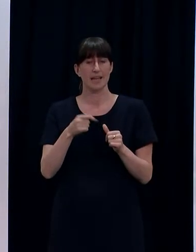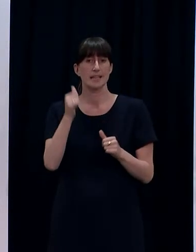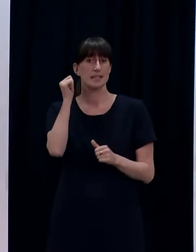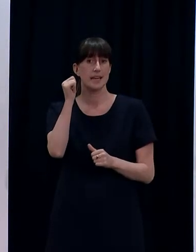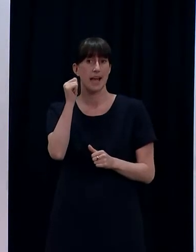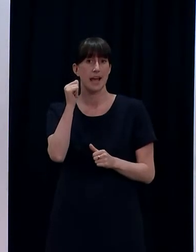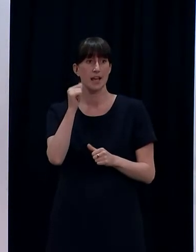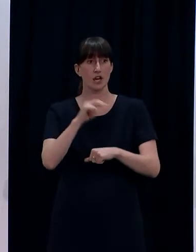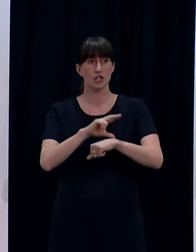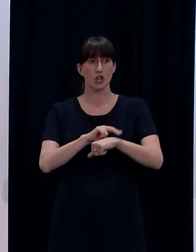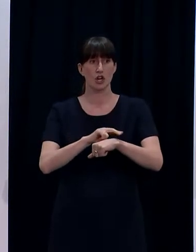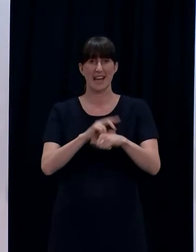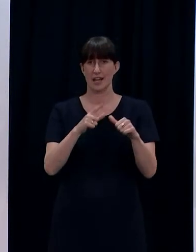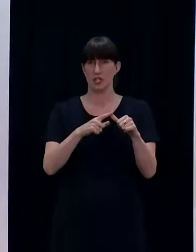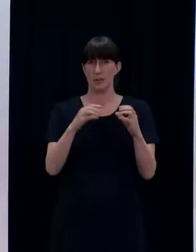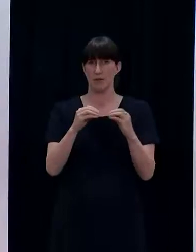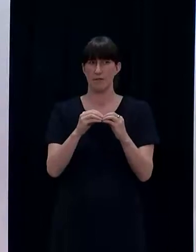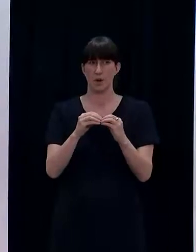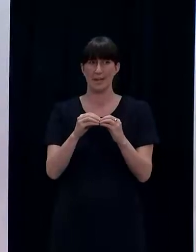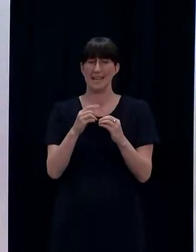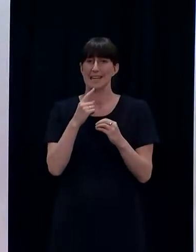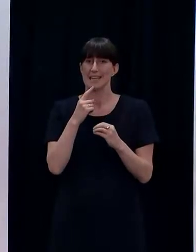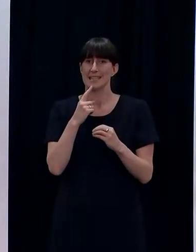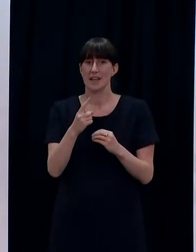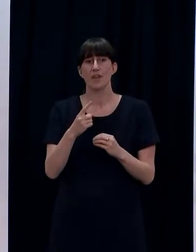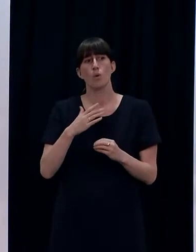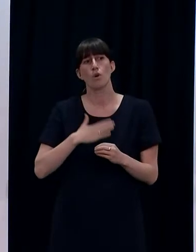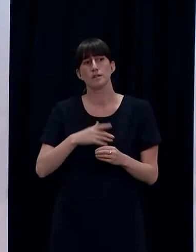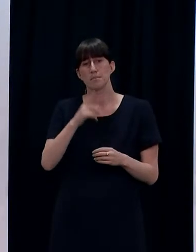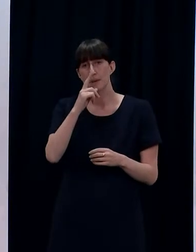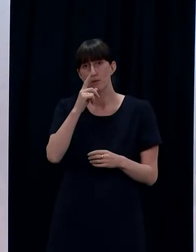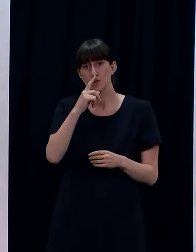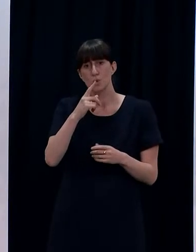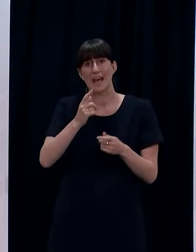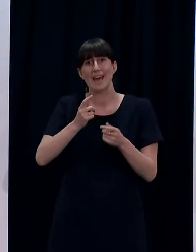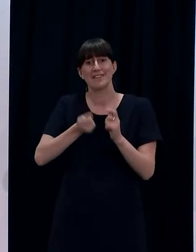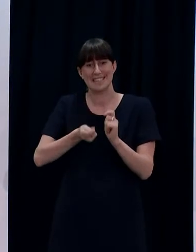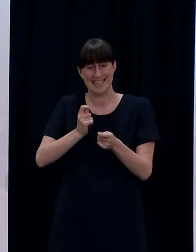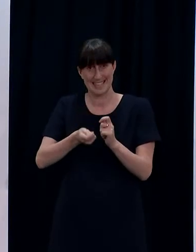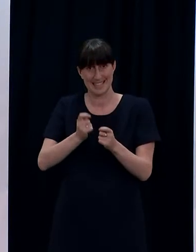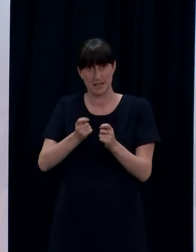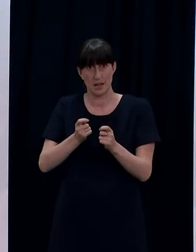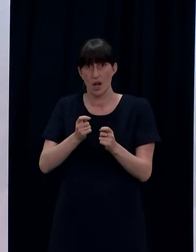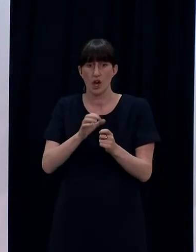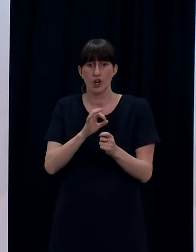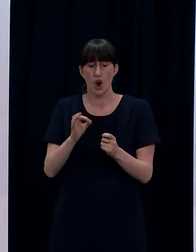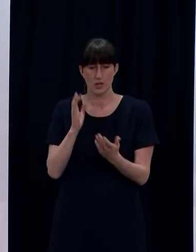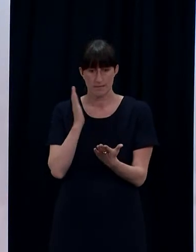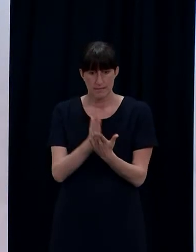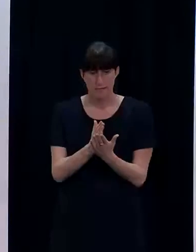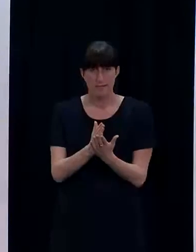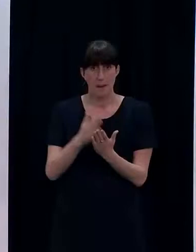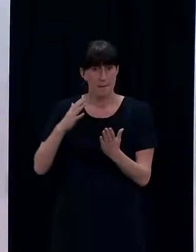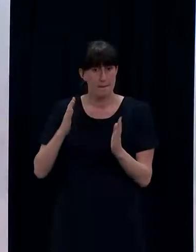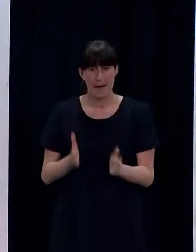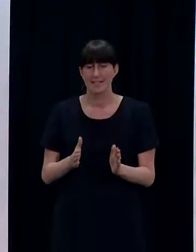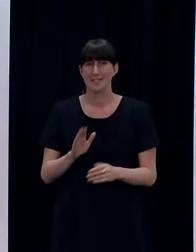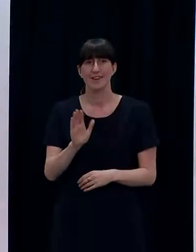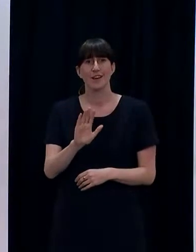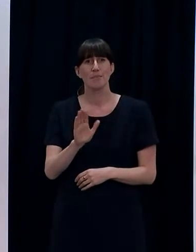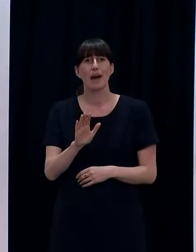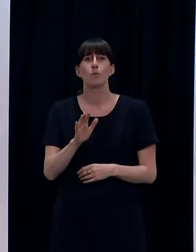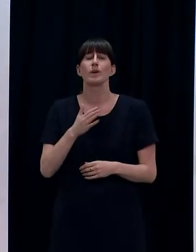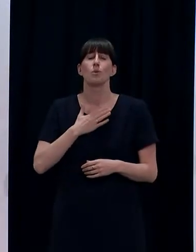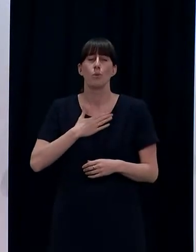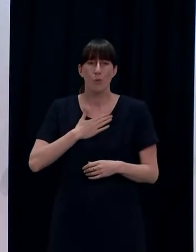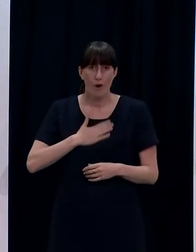we wanted to happen. It wasn't being put out as a requirement. He was quite careful in his language. I listened to it, that this was something that we were